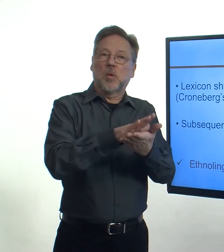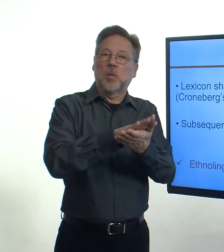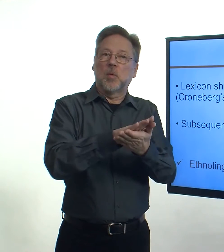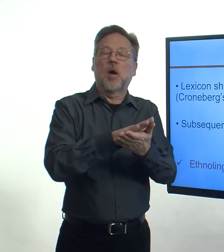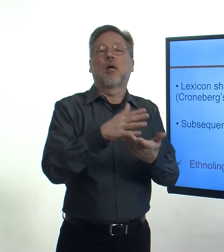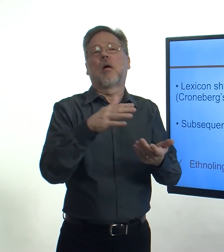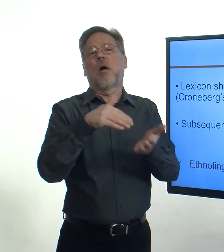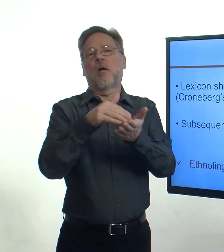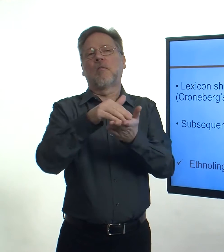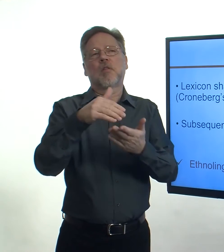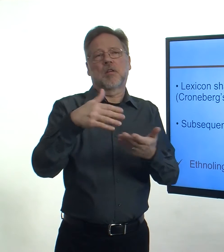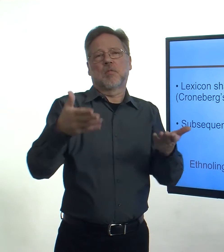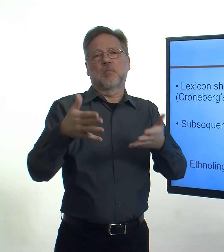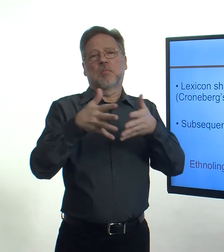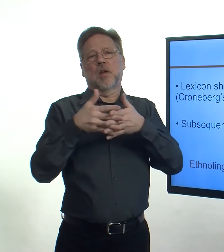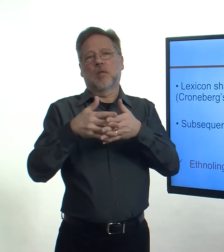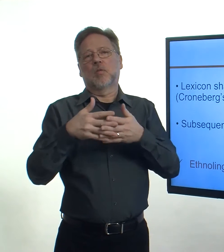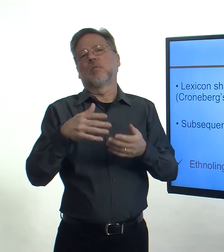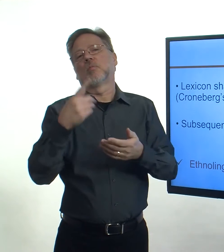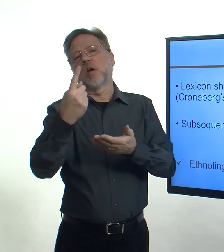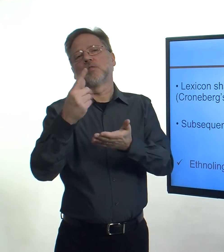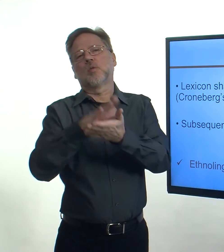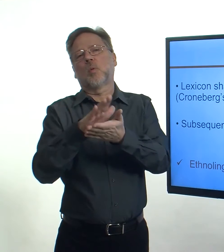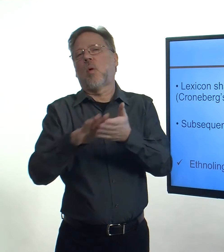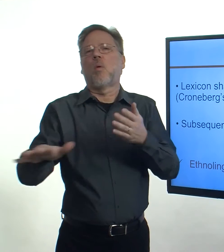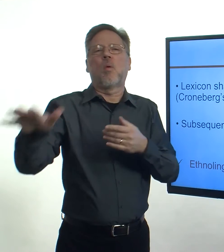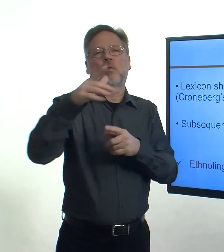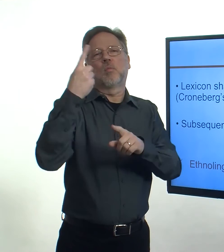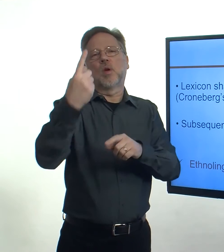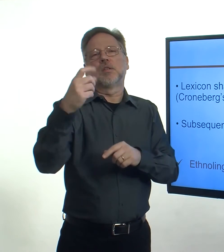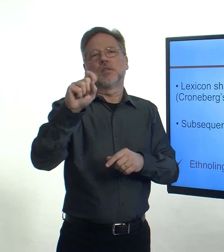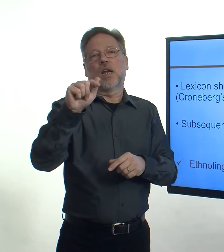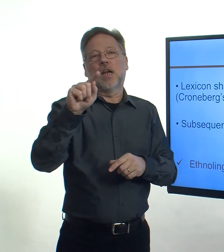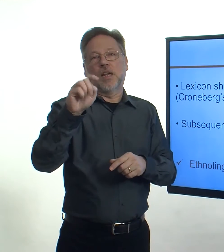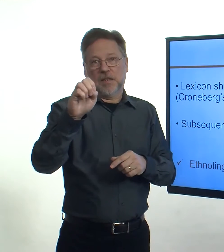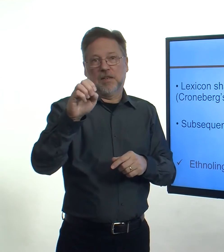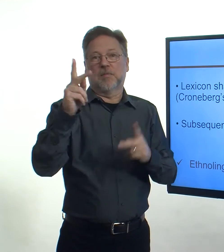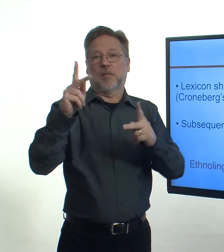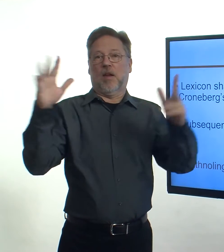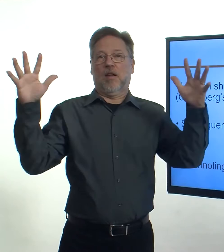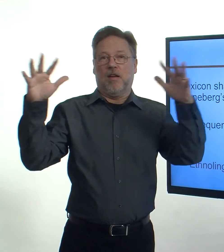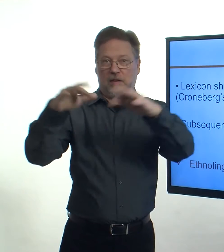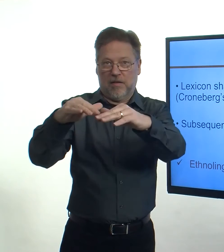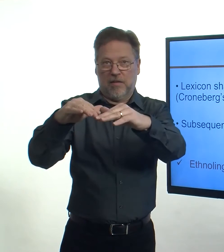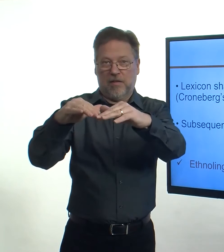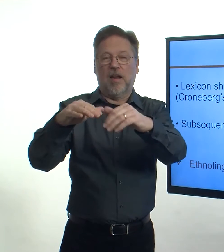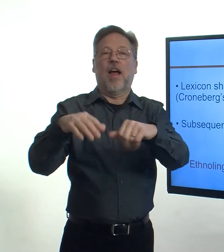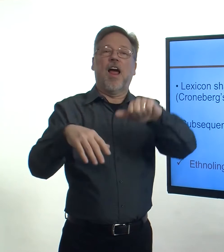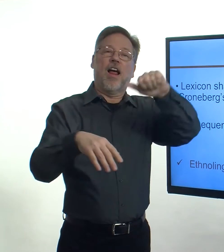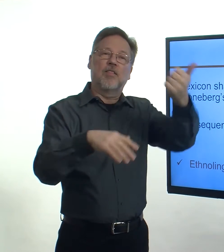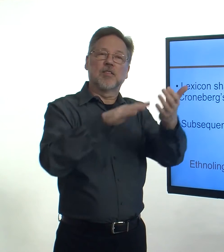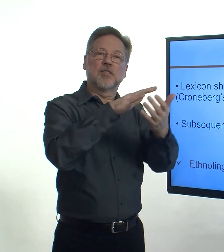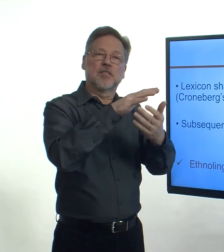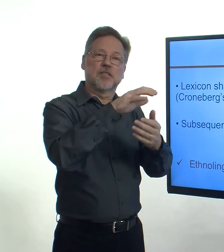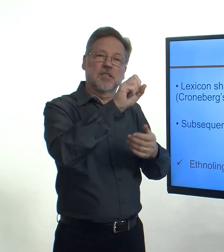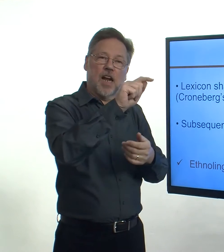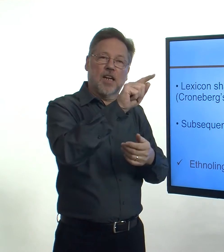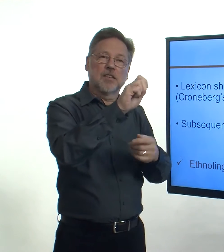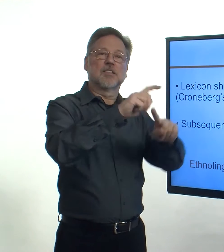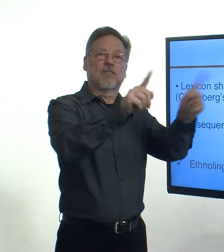About schools, often here in America, there's one school per state that all students in that area go to. Since